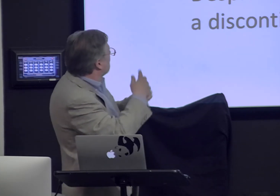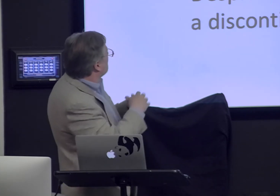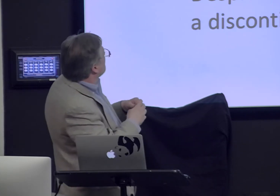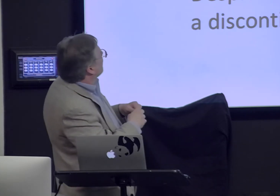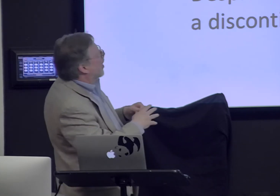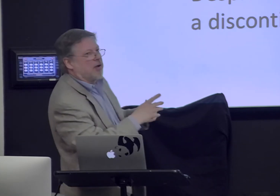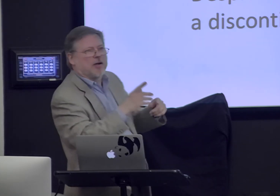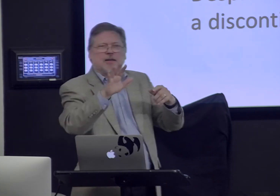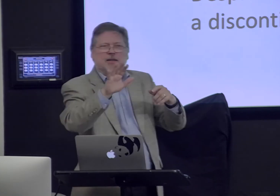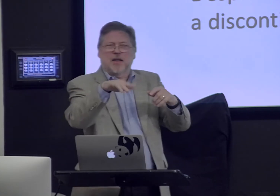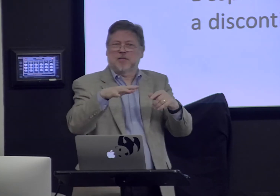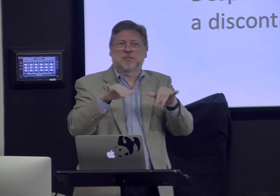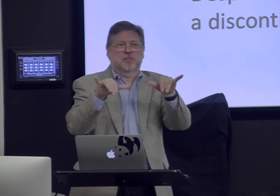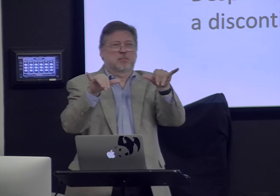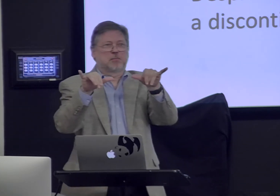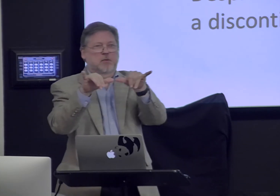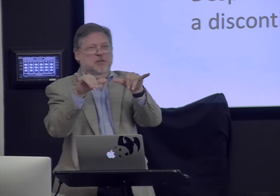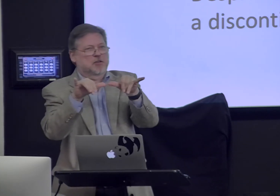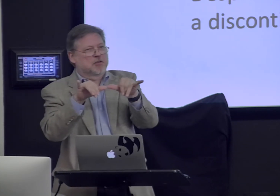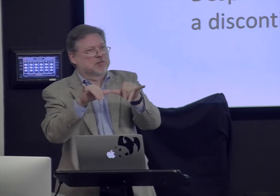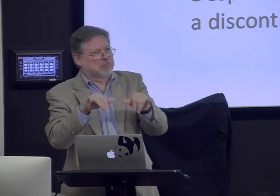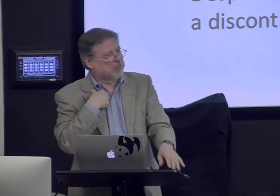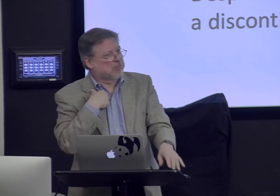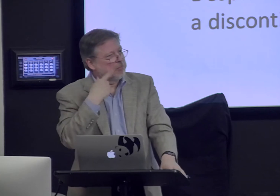that language in their community with those who were younger than them.